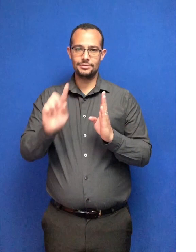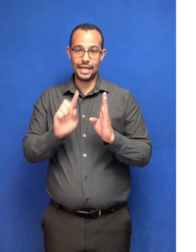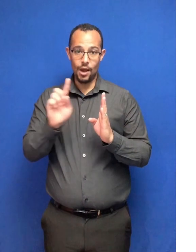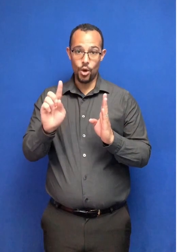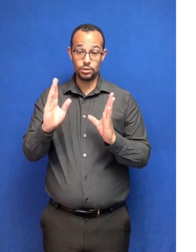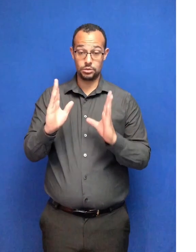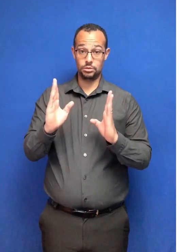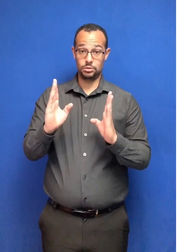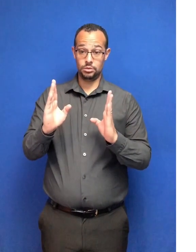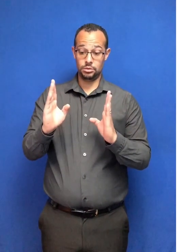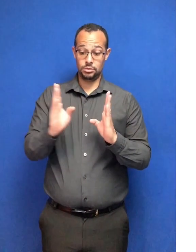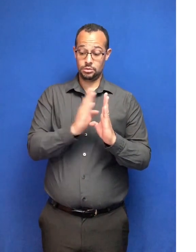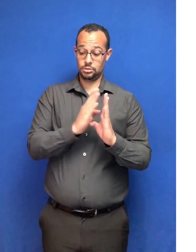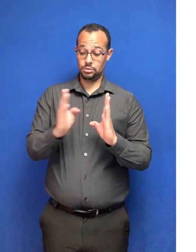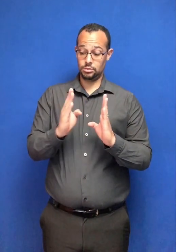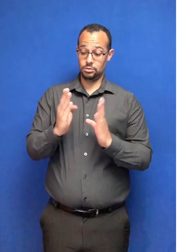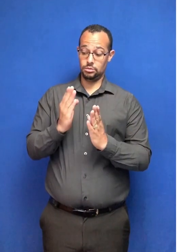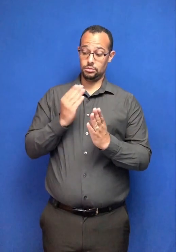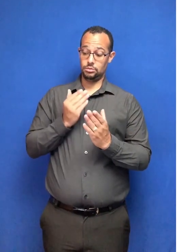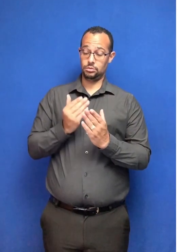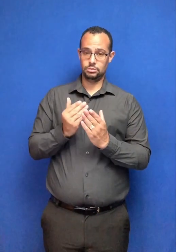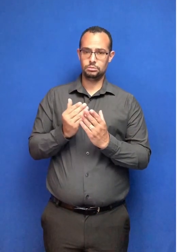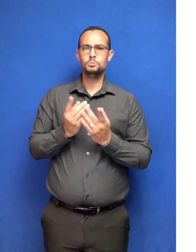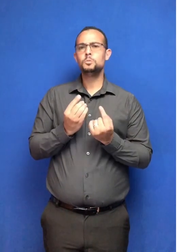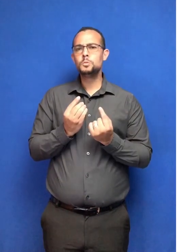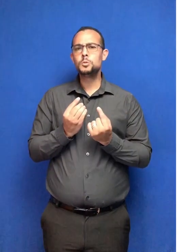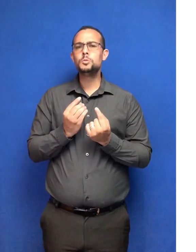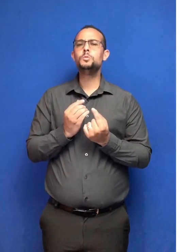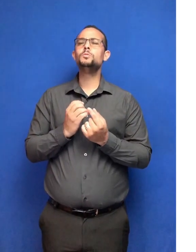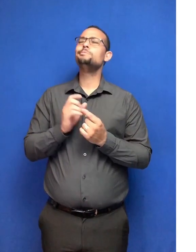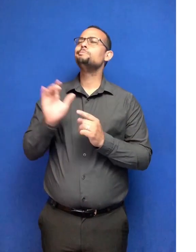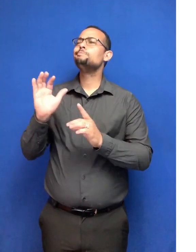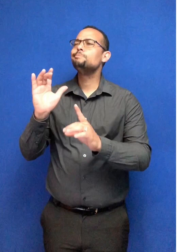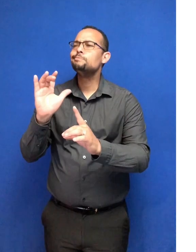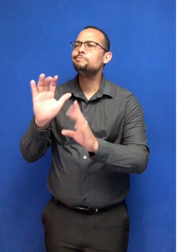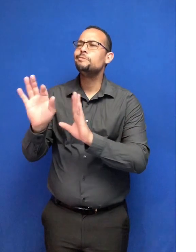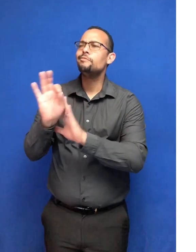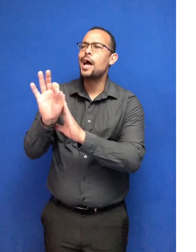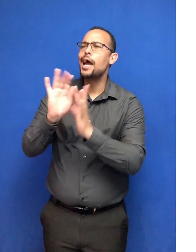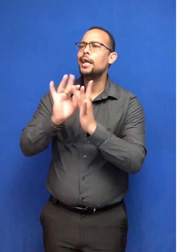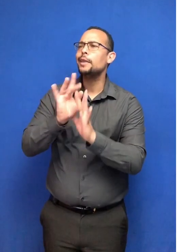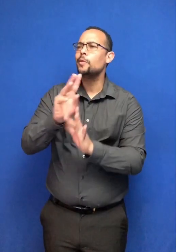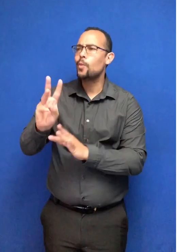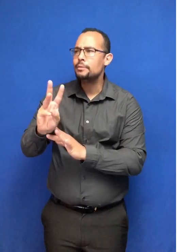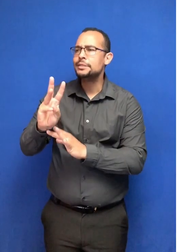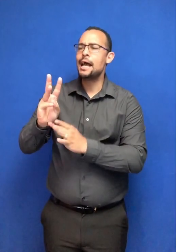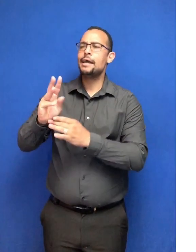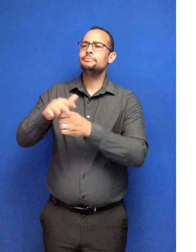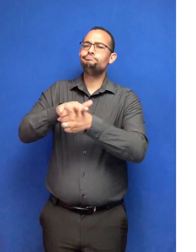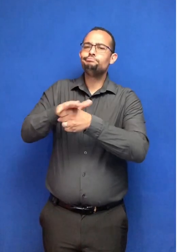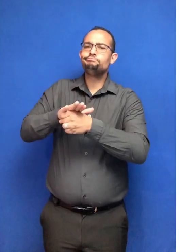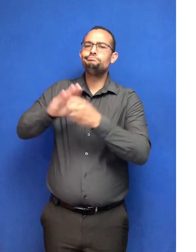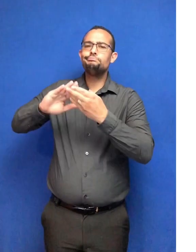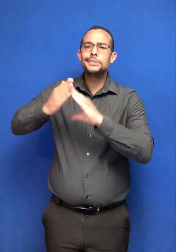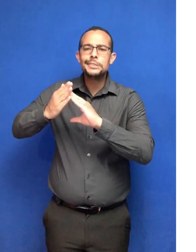arrive, you should save the website to your local city or county